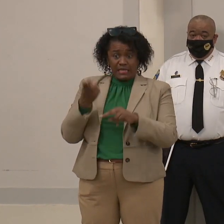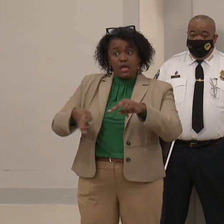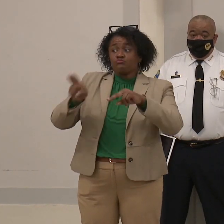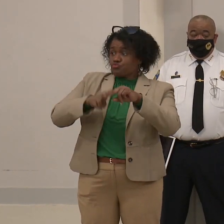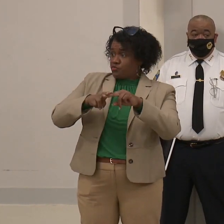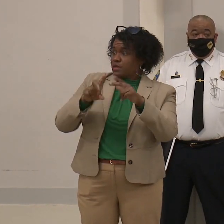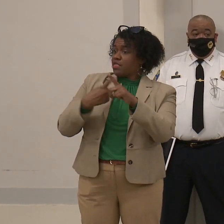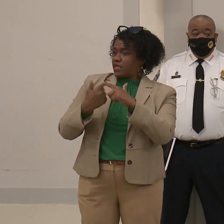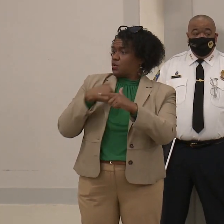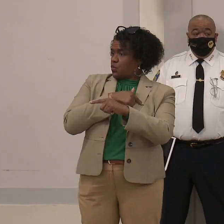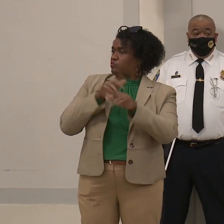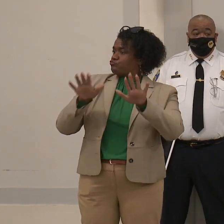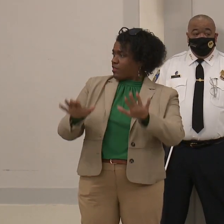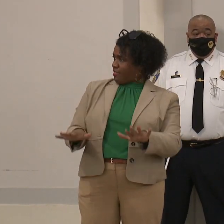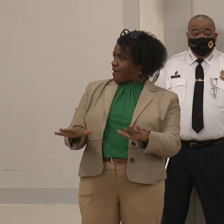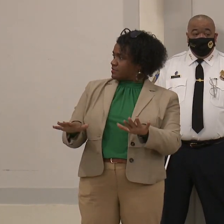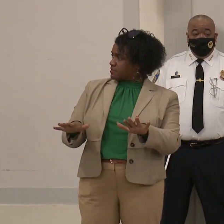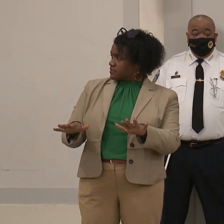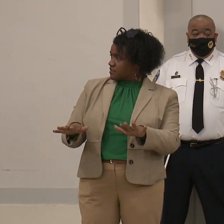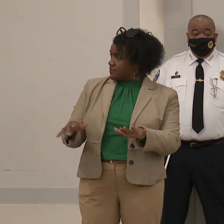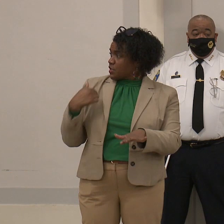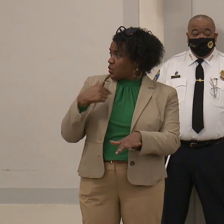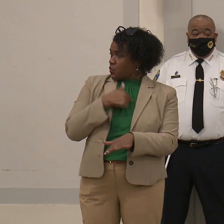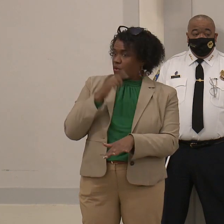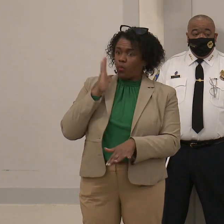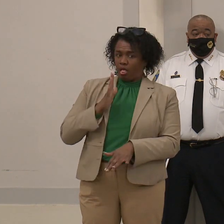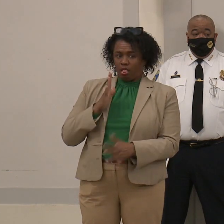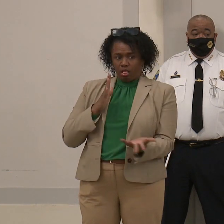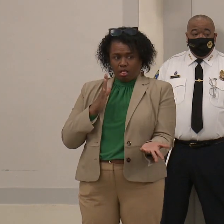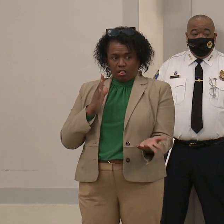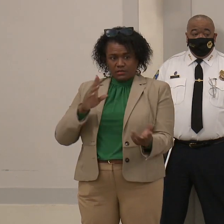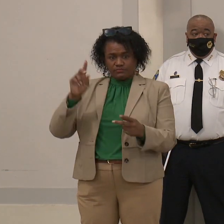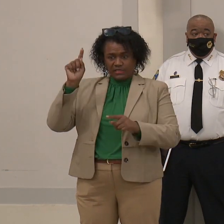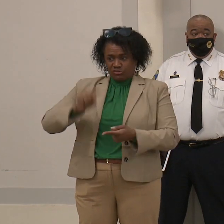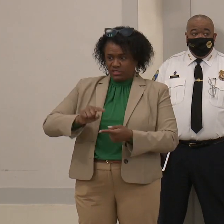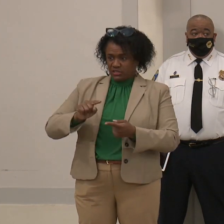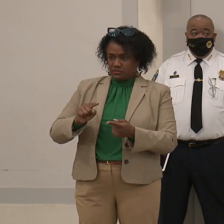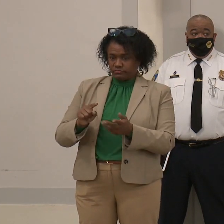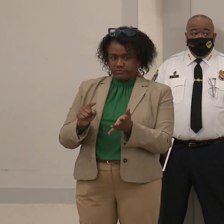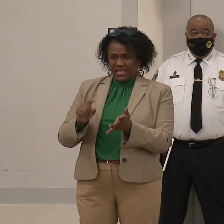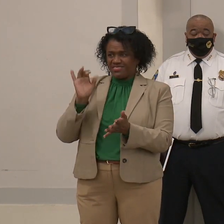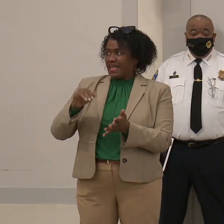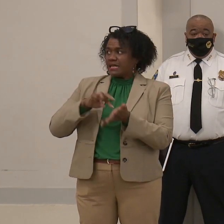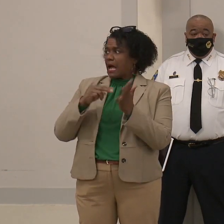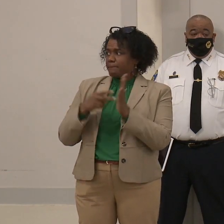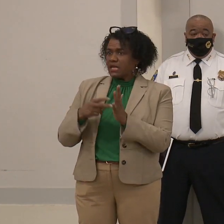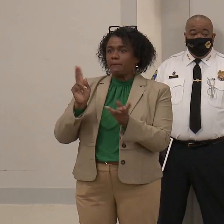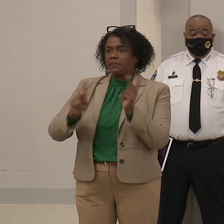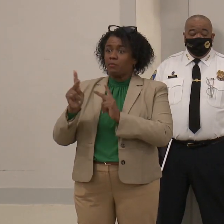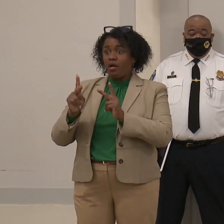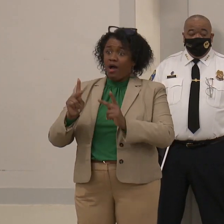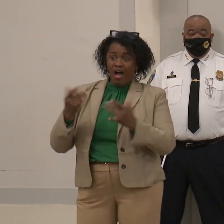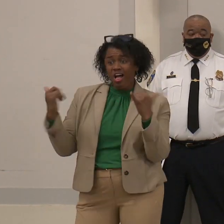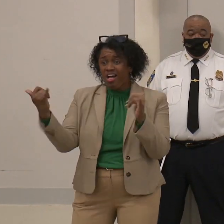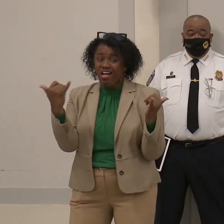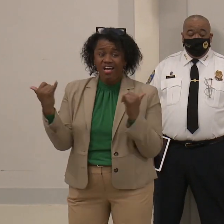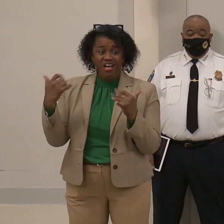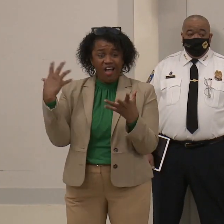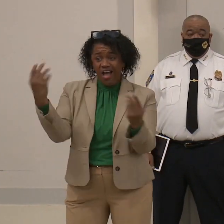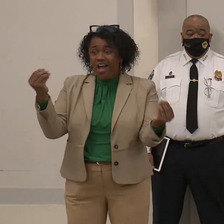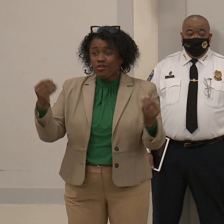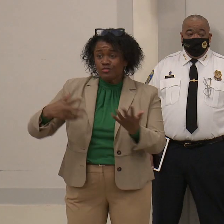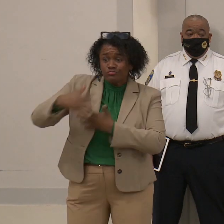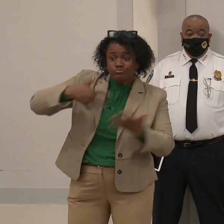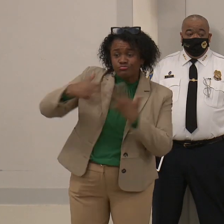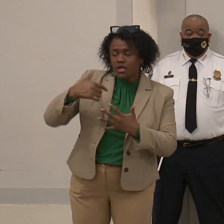we relaxed restrictions in a significant manner. That is not an opportunity for folks to be reckless. We still want folks to take